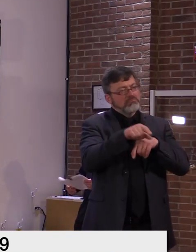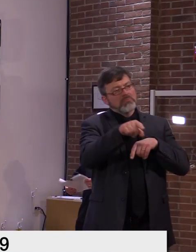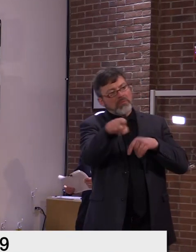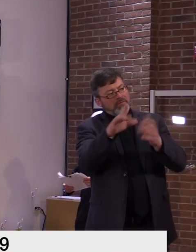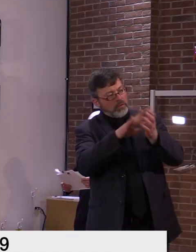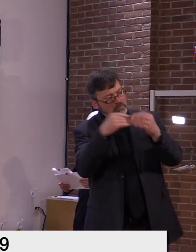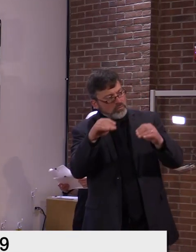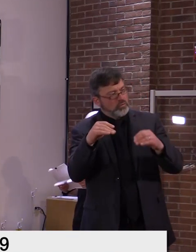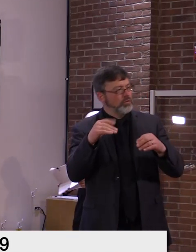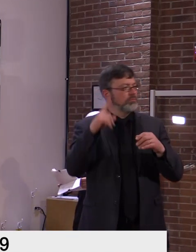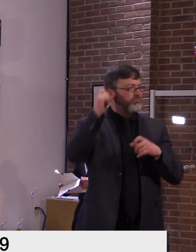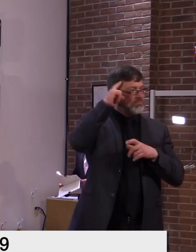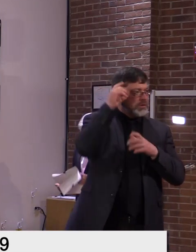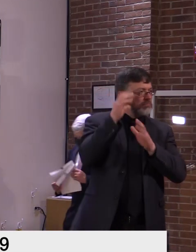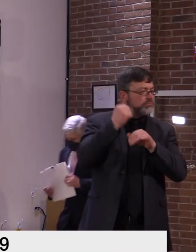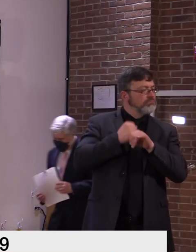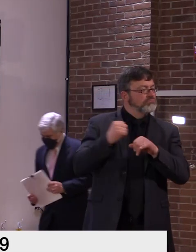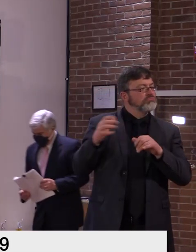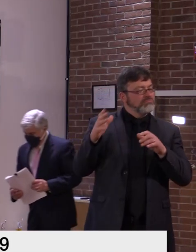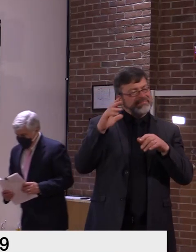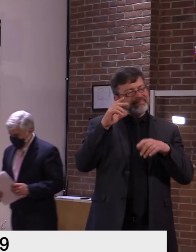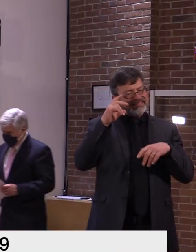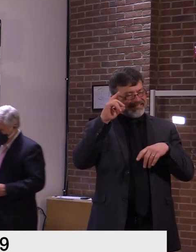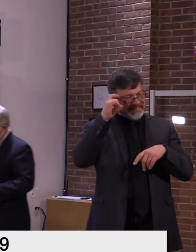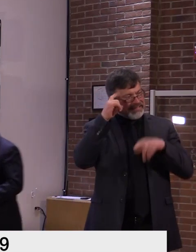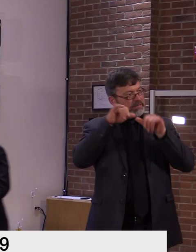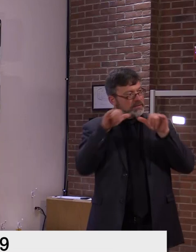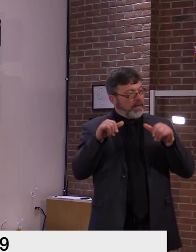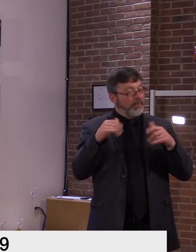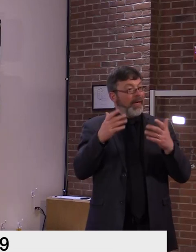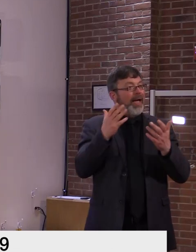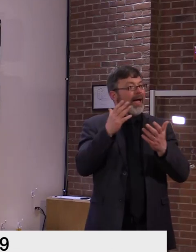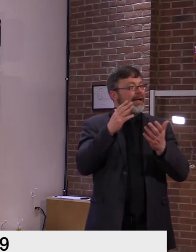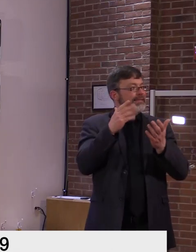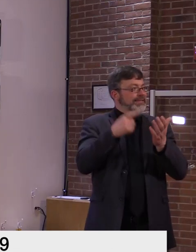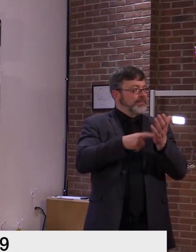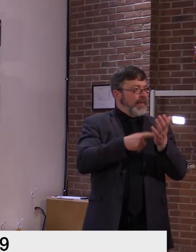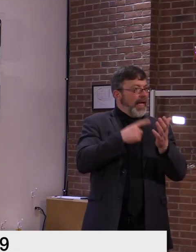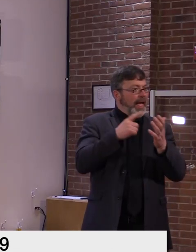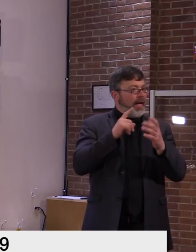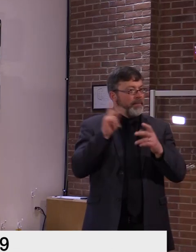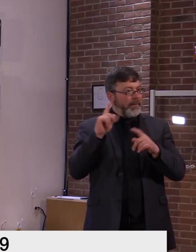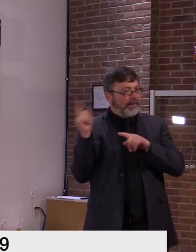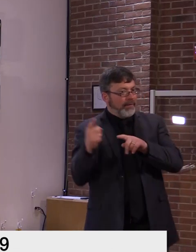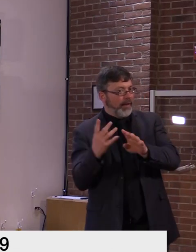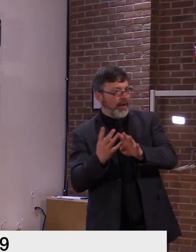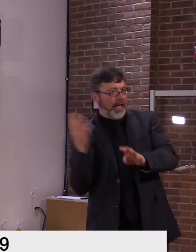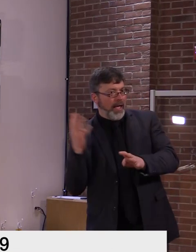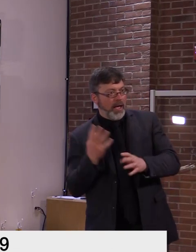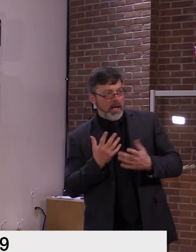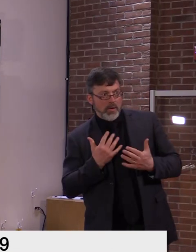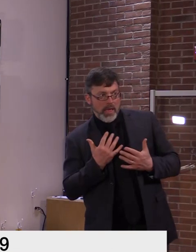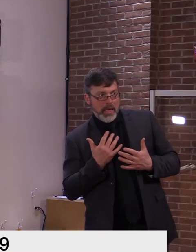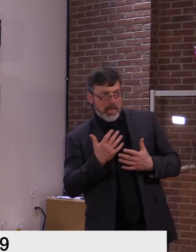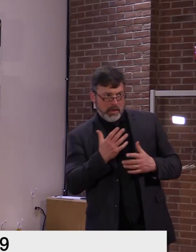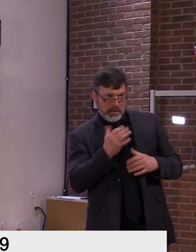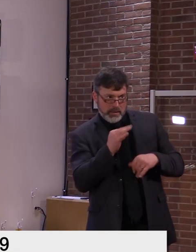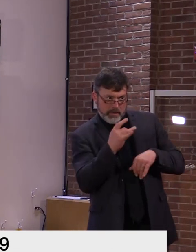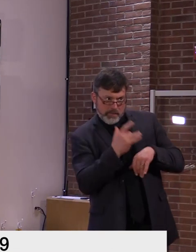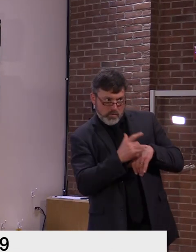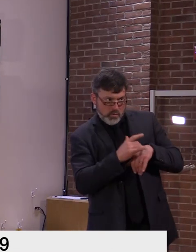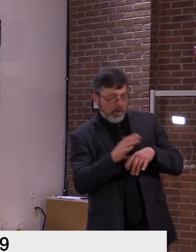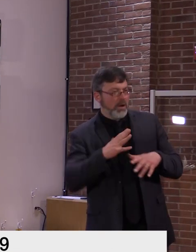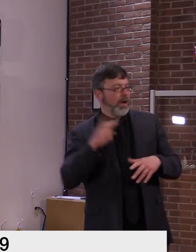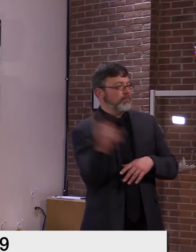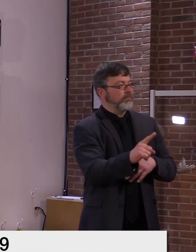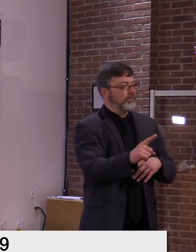after the clinic administered its last dose. So my question is, do you have a problem with Vermont using that approach, and are you keeping track of how many shots are left over